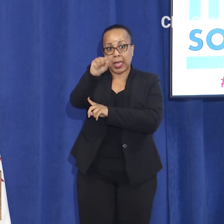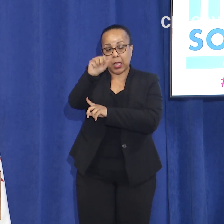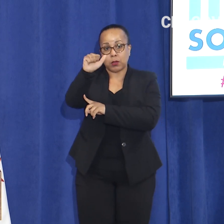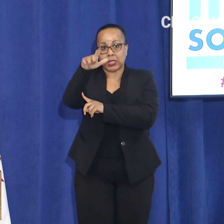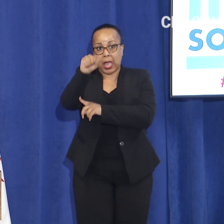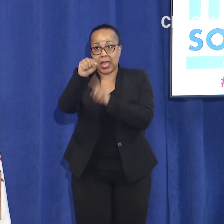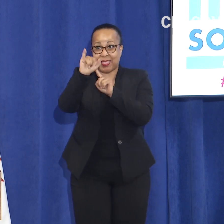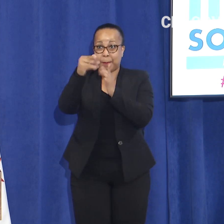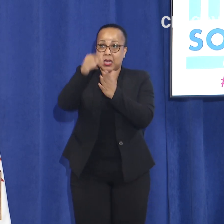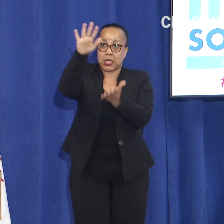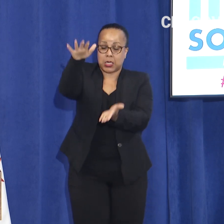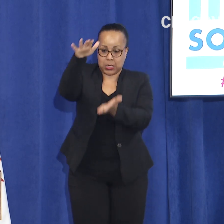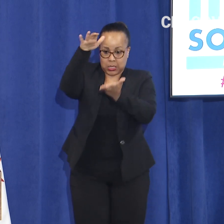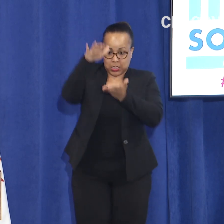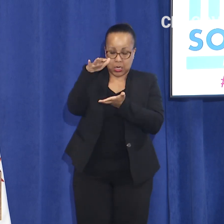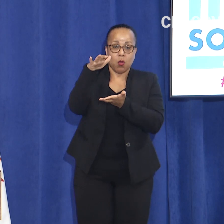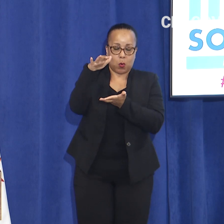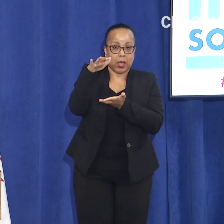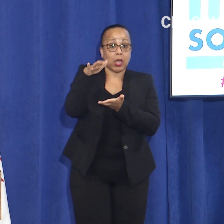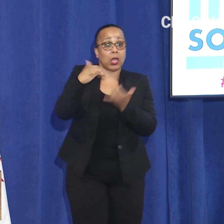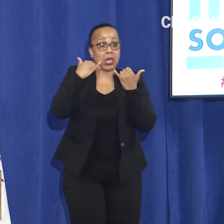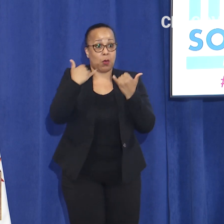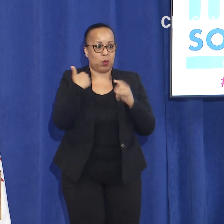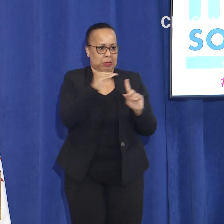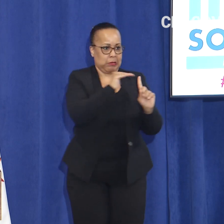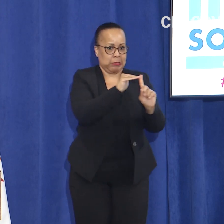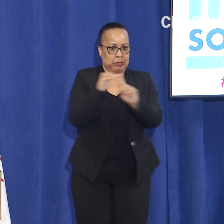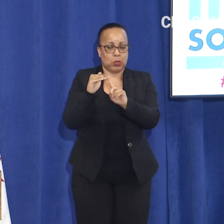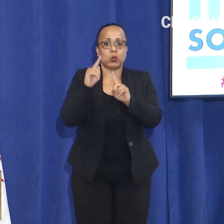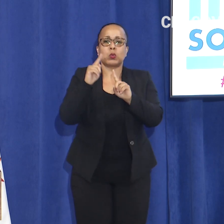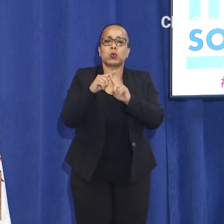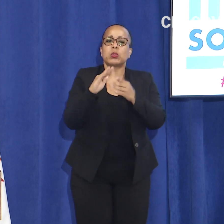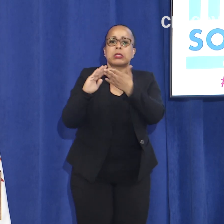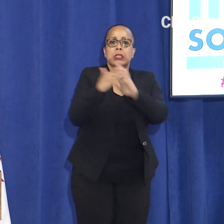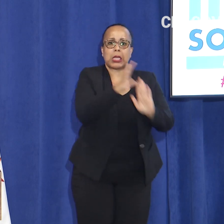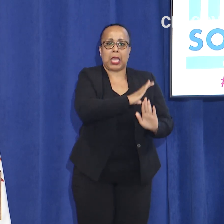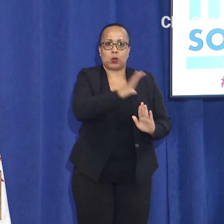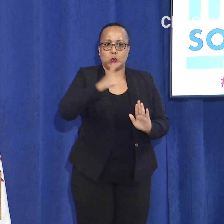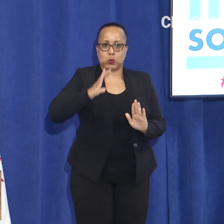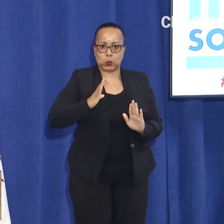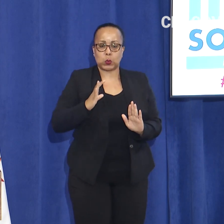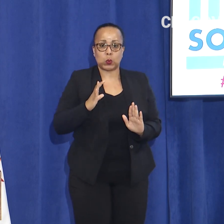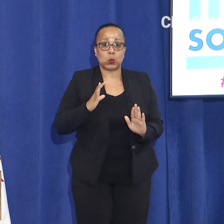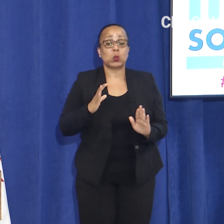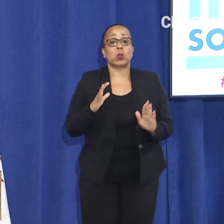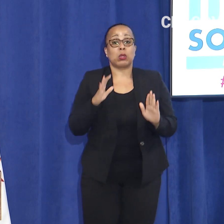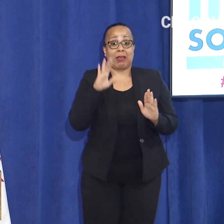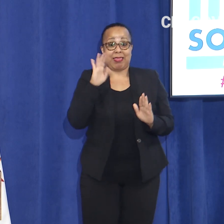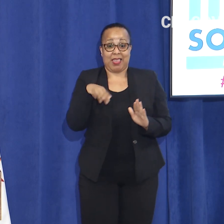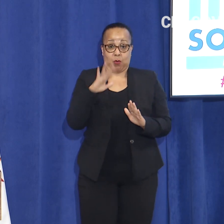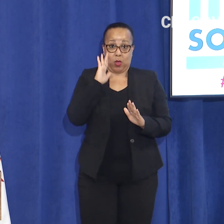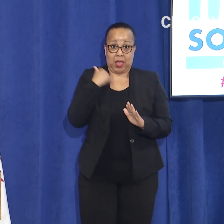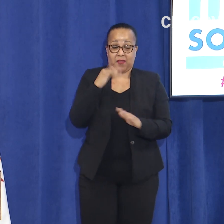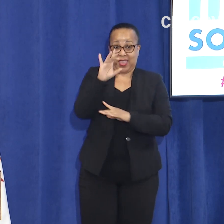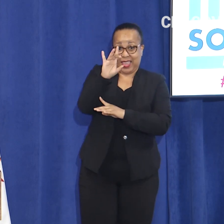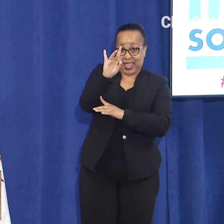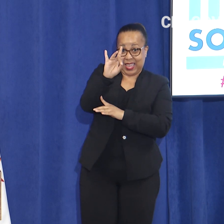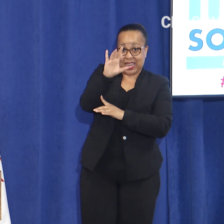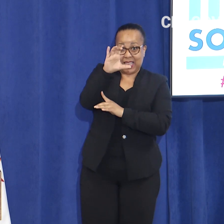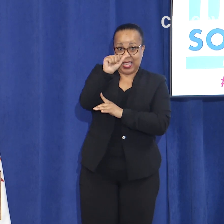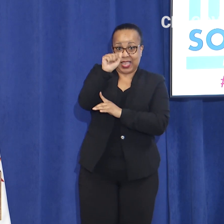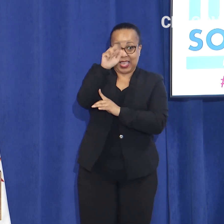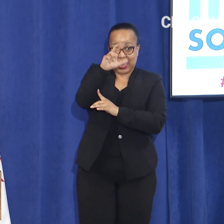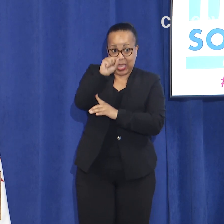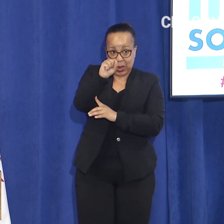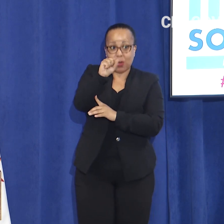order to do so, we will be seeking City Council approval to appropriate 8 CARES Act grants, which will